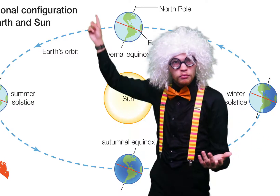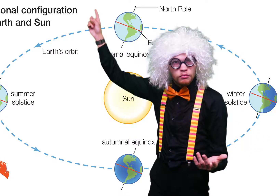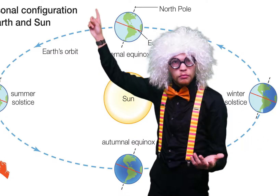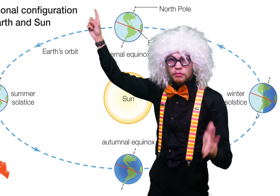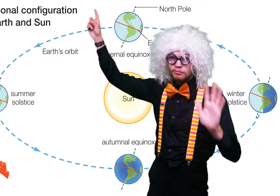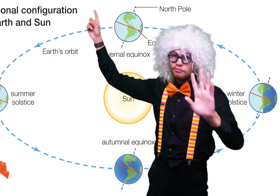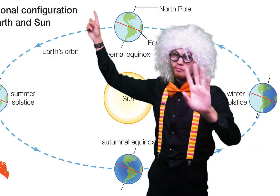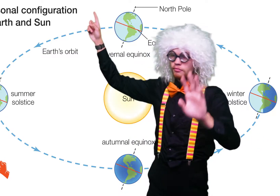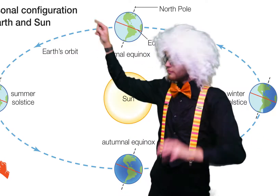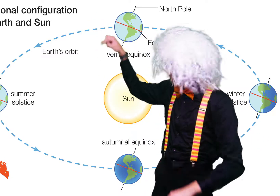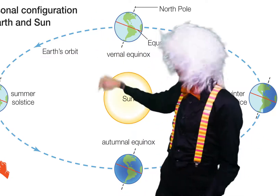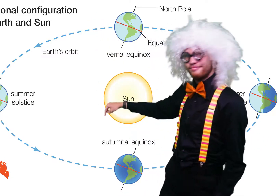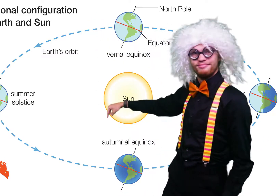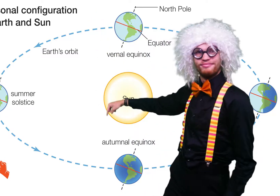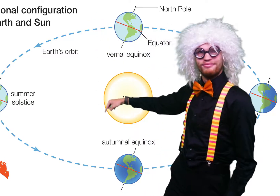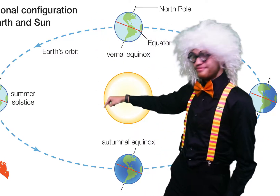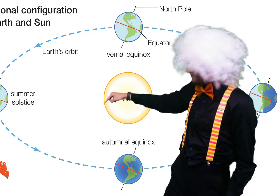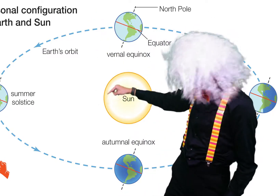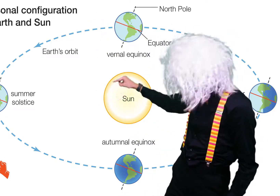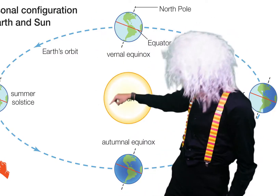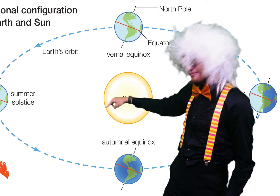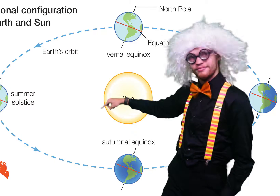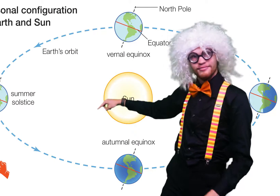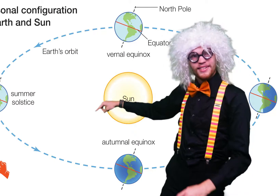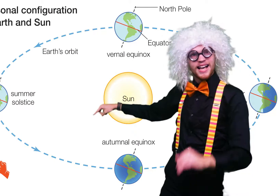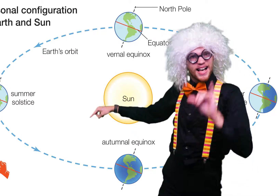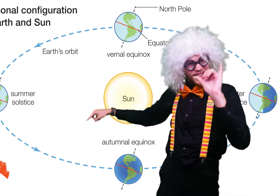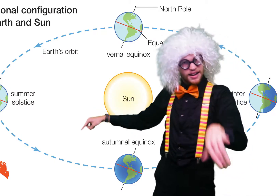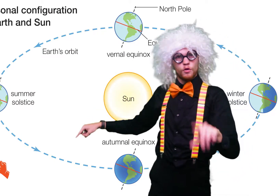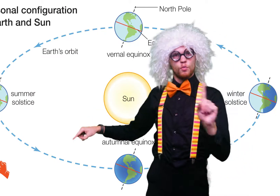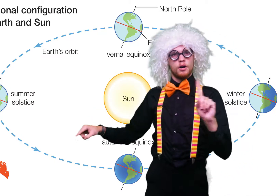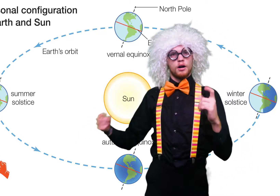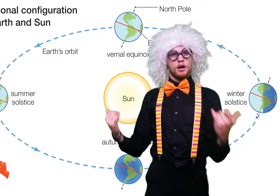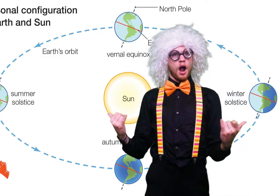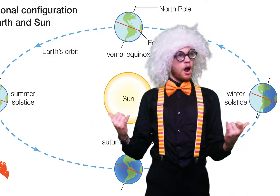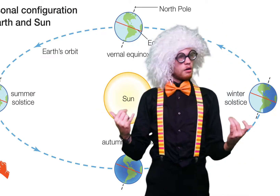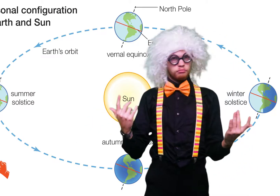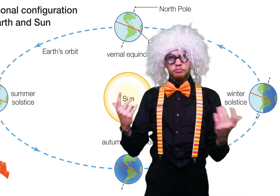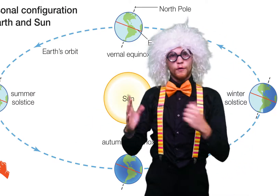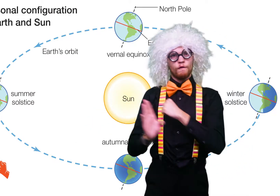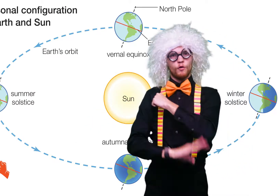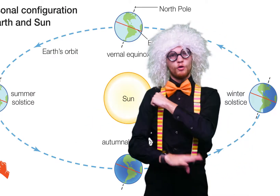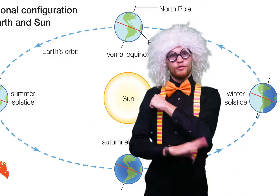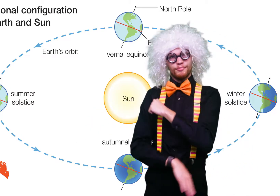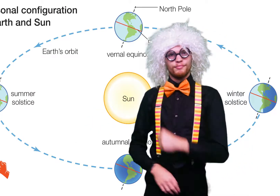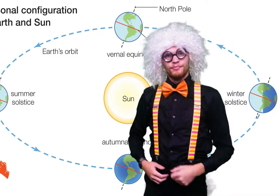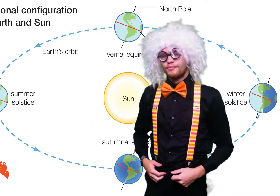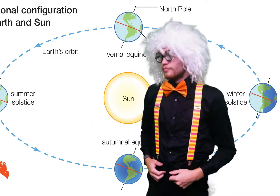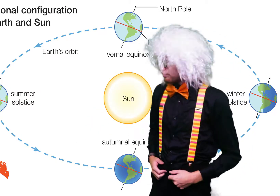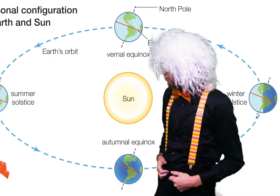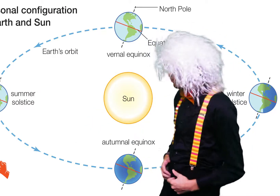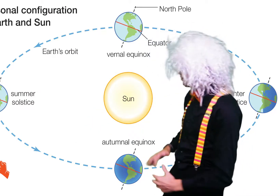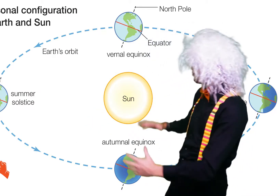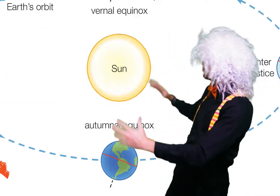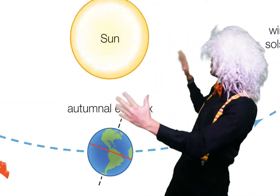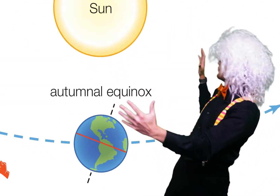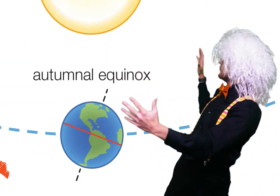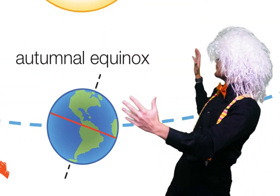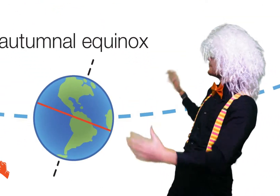We're at the autumnal equinox. It's fall. It's fall now.